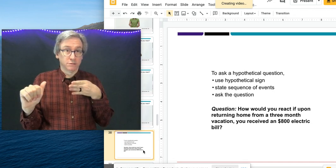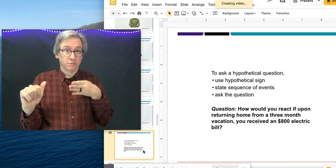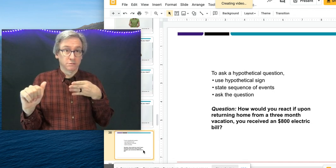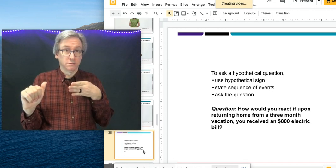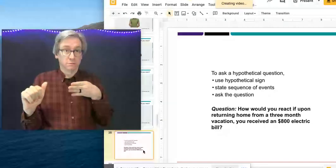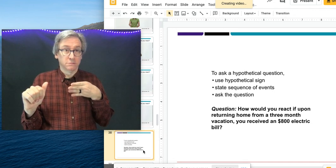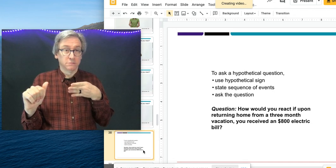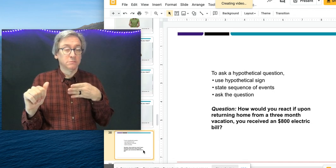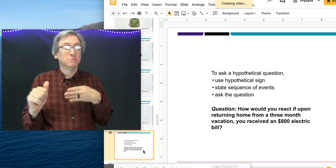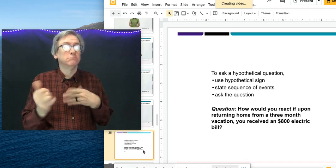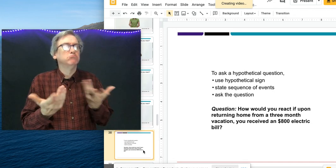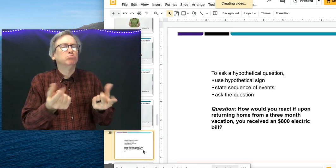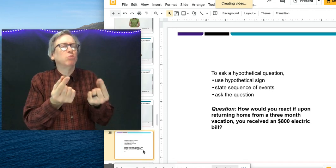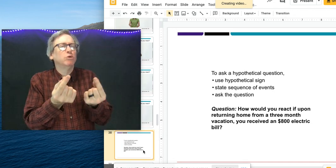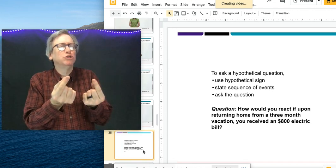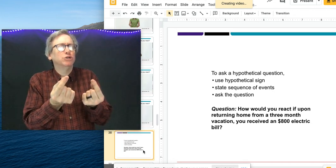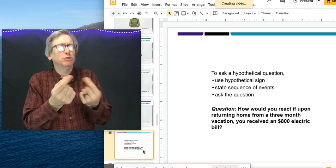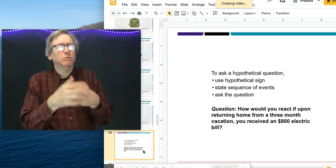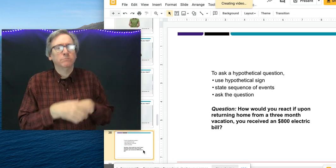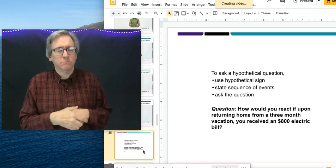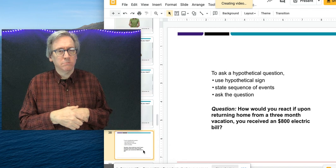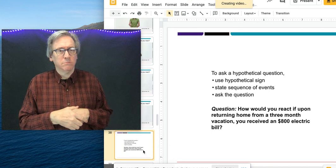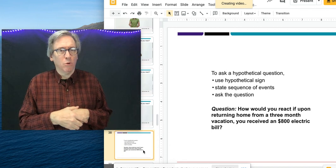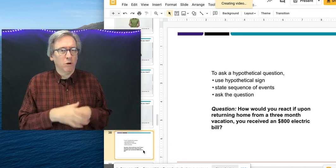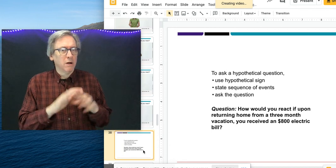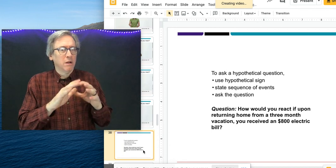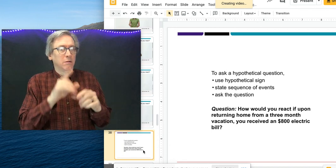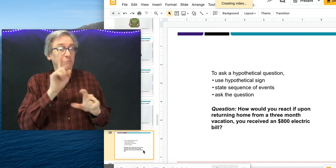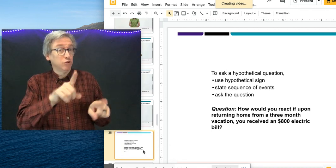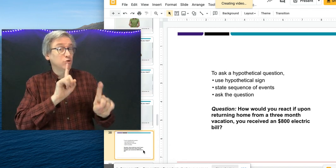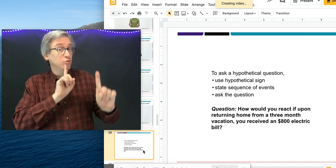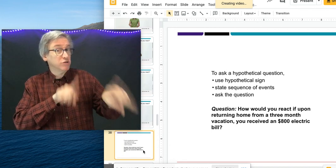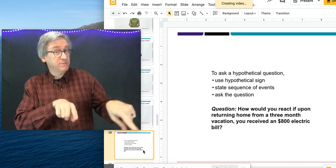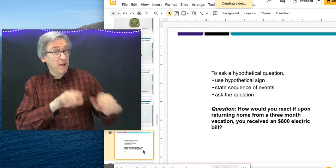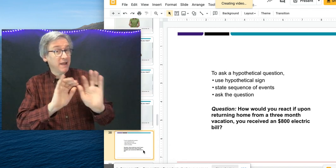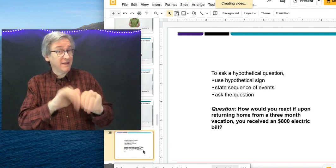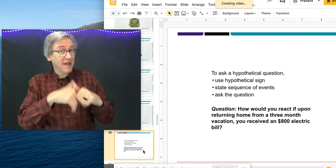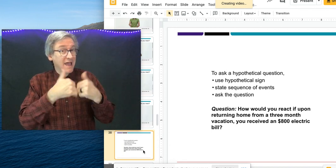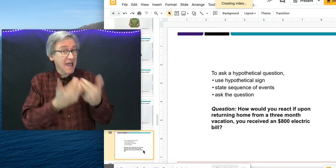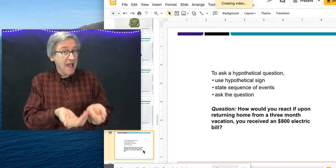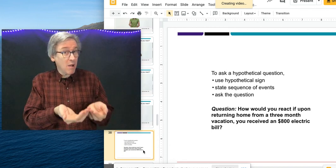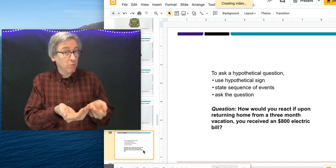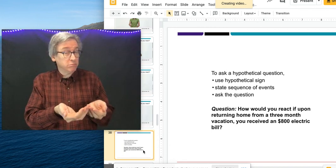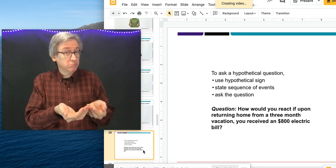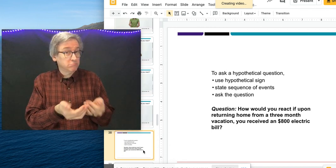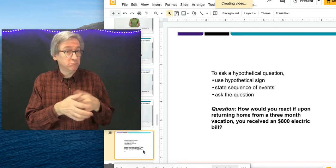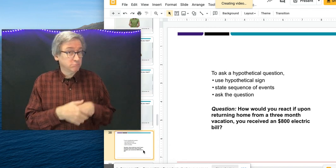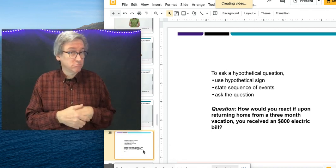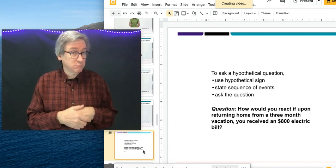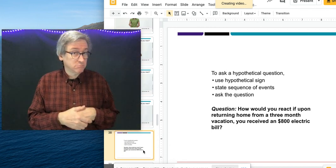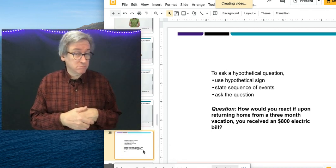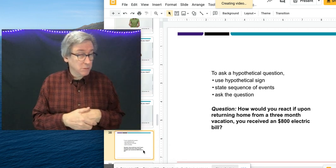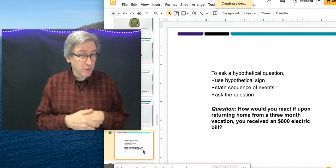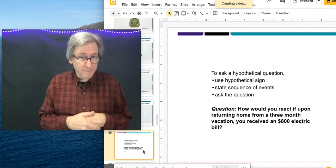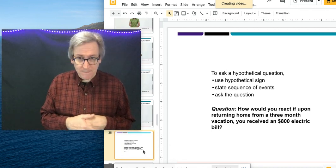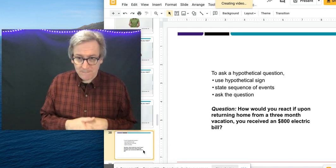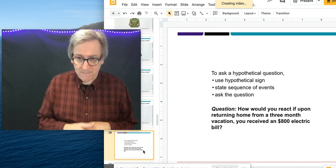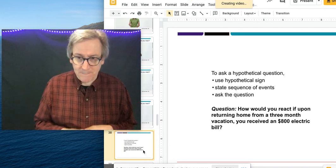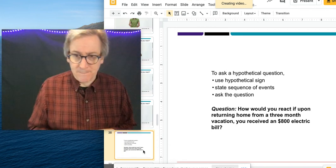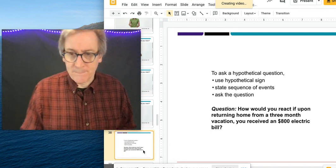$800. What would you do? Or you respond how?